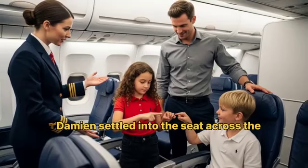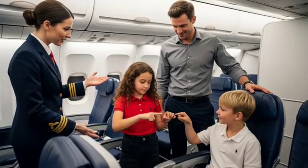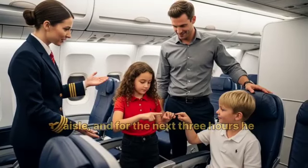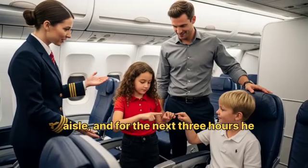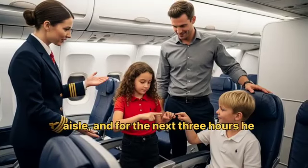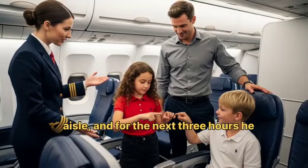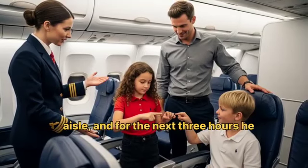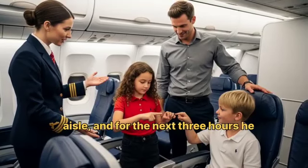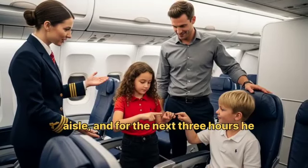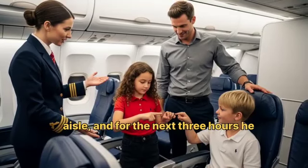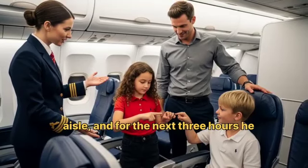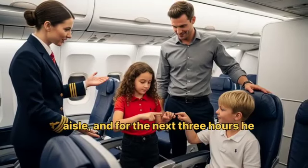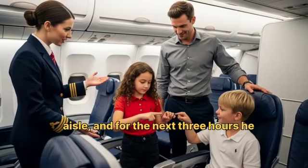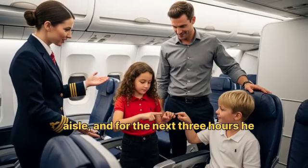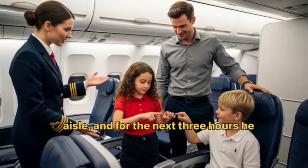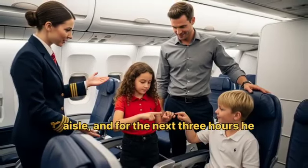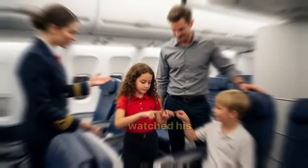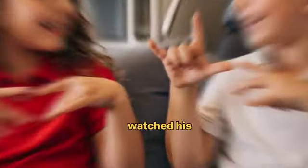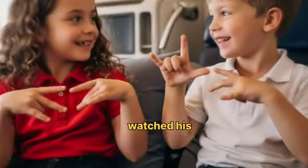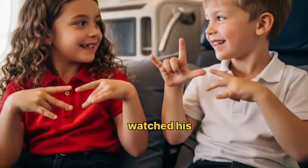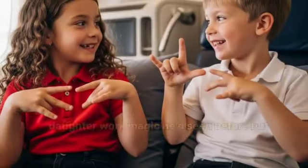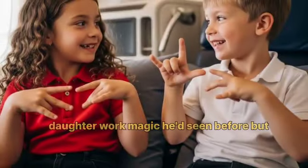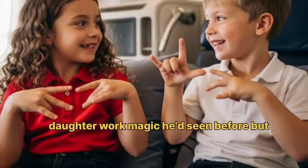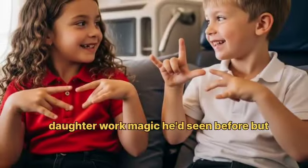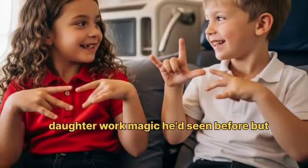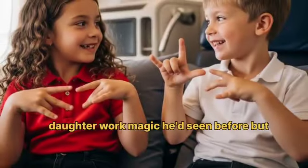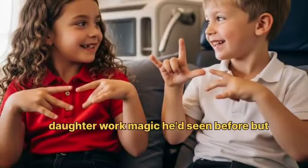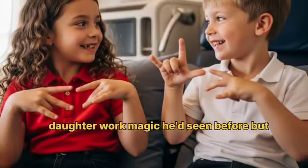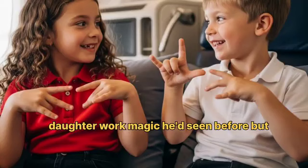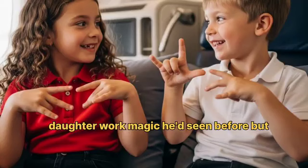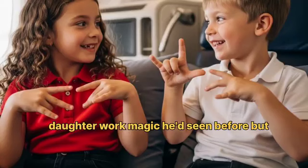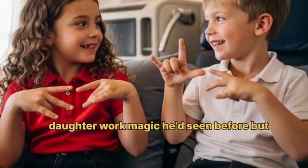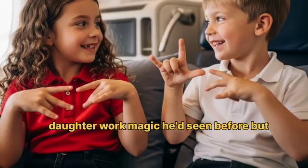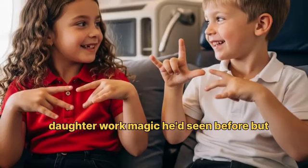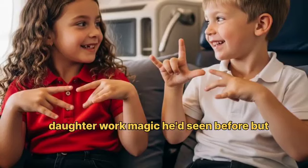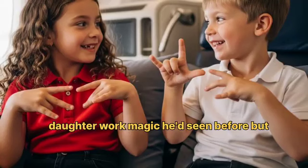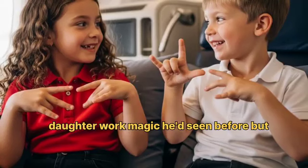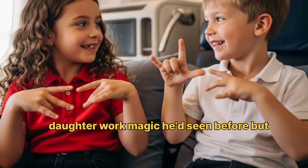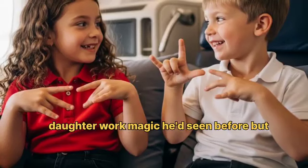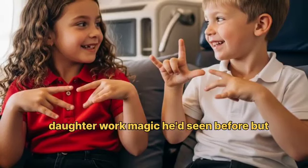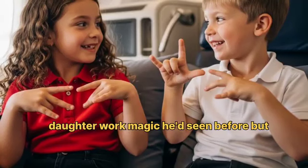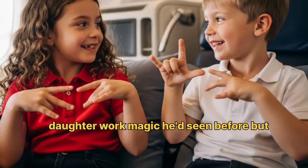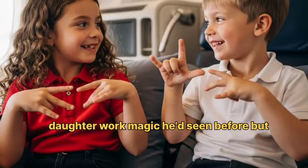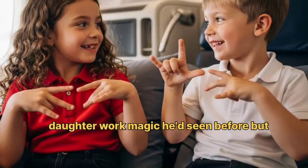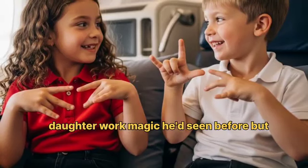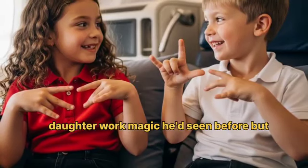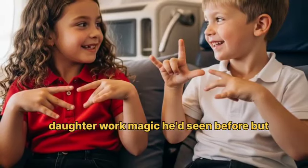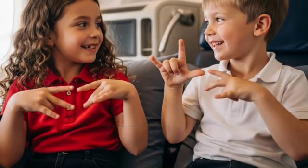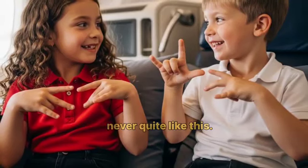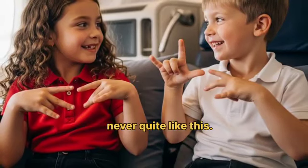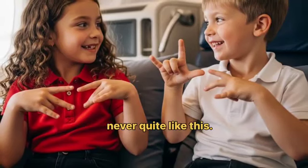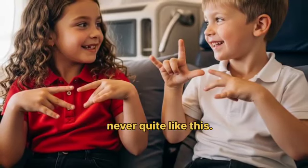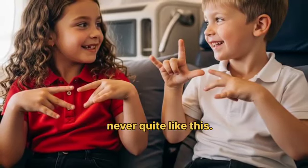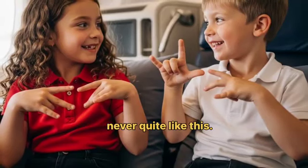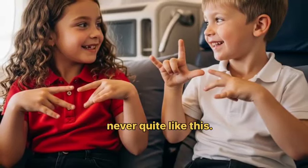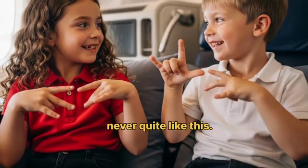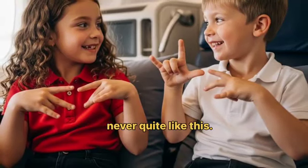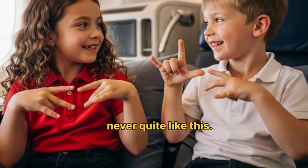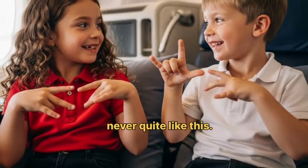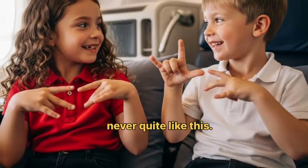aisle, and for the next 3 hours he watched his daughter work magic he'd seen before, but never quite like this.